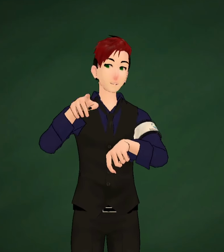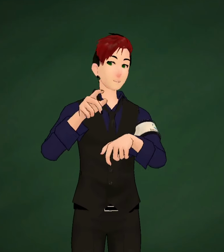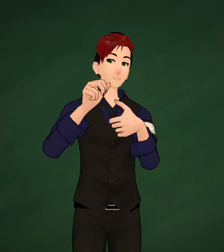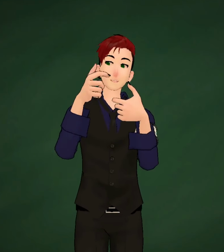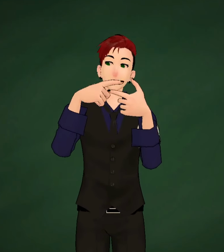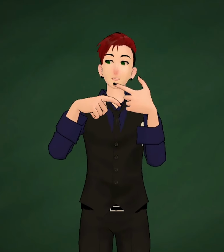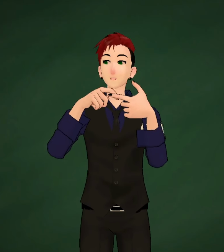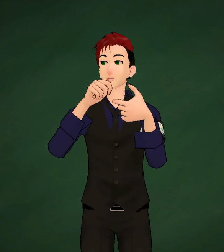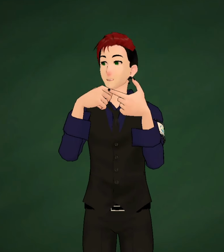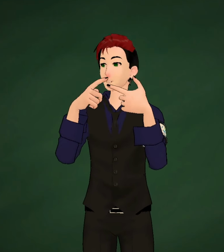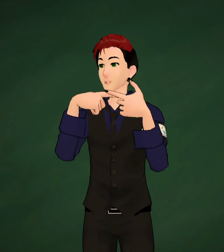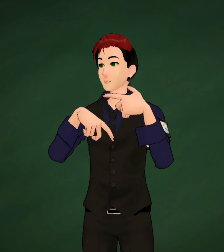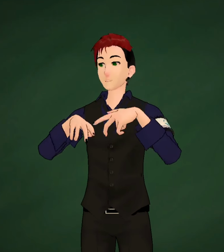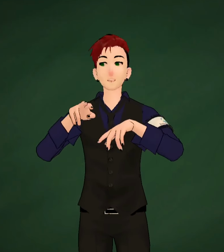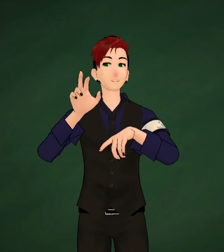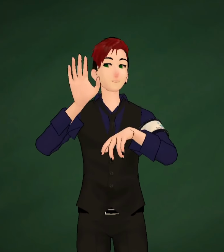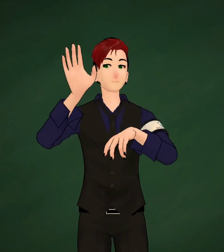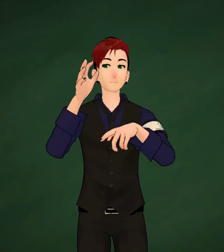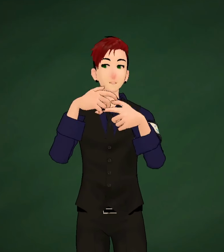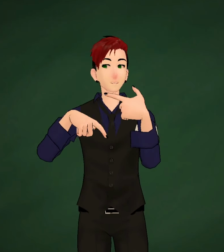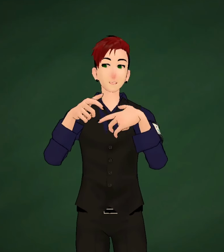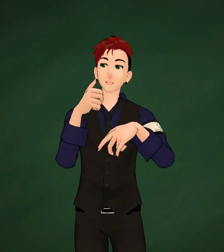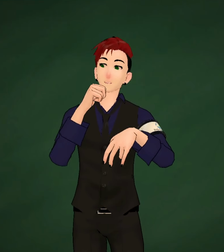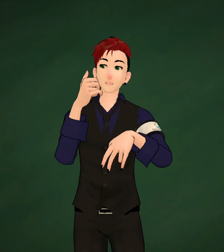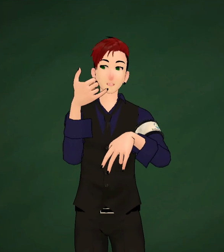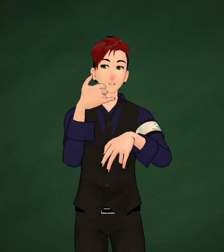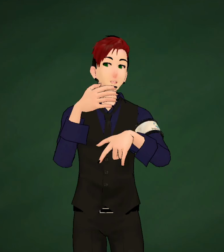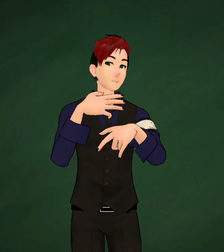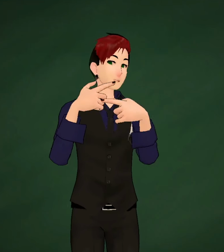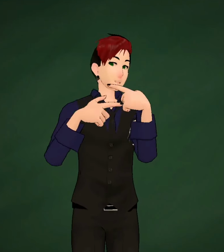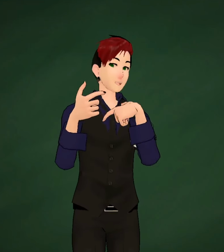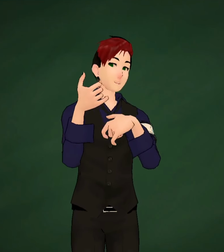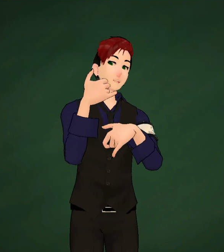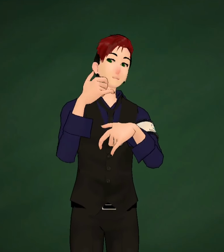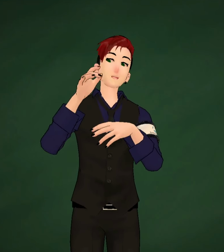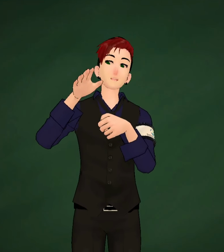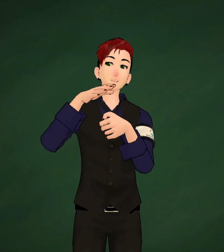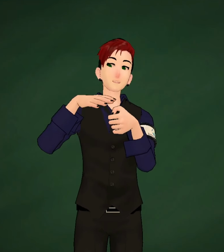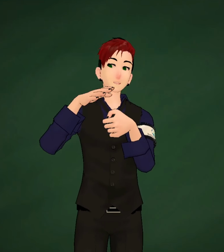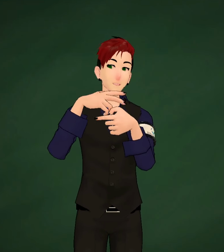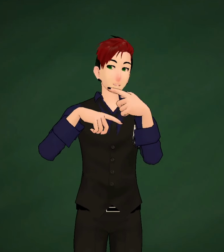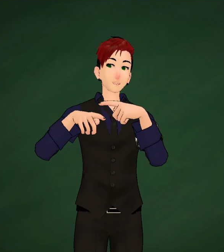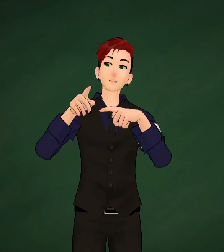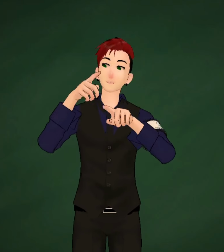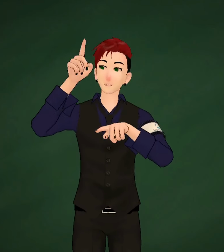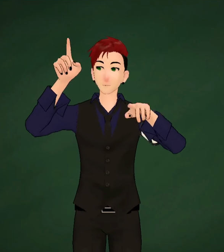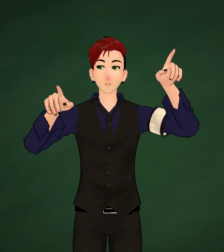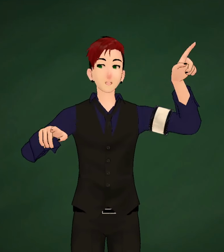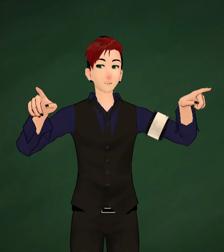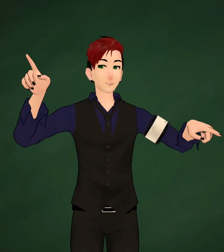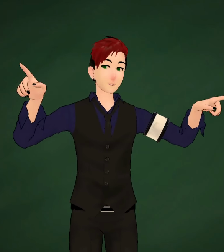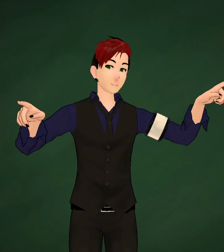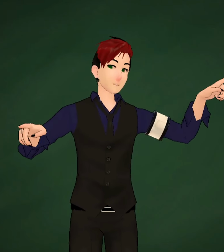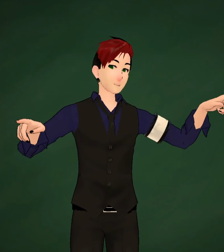start asking, how do you sign this? How do you sign this? Their signs are not wrong. My signs are not wrong. It is a regional sign. There are different signs.